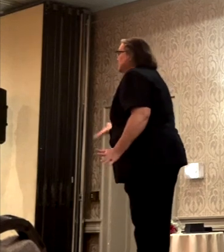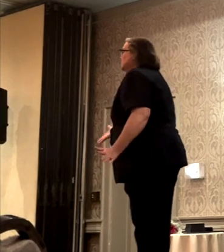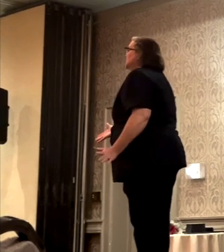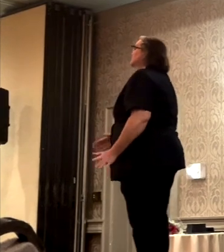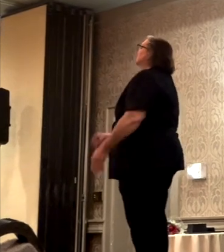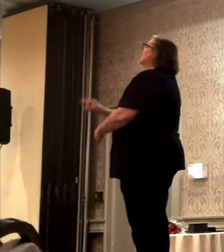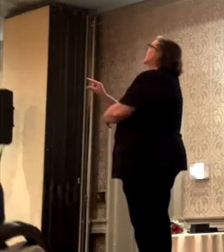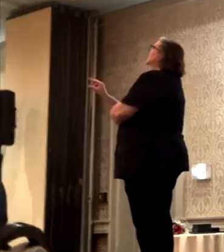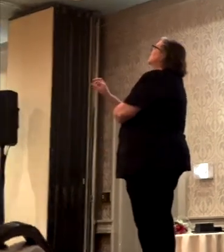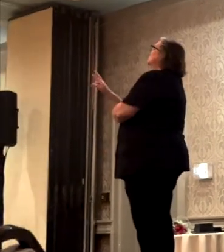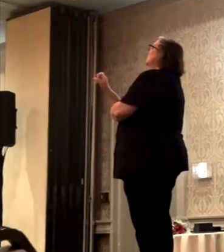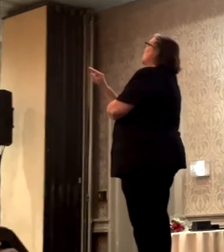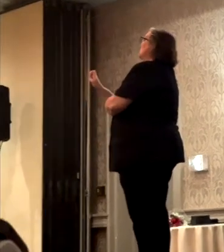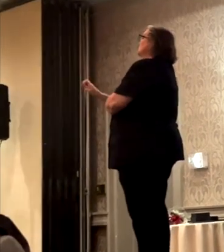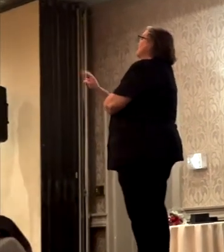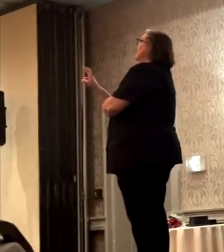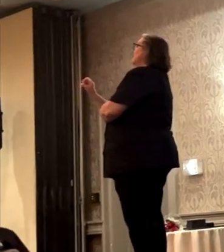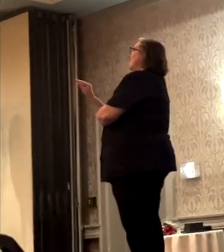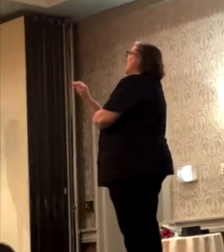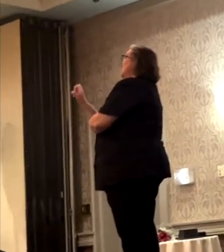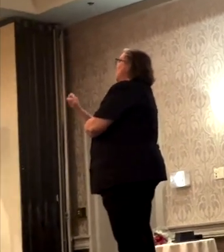Vogel Rosen, who is here today,